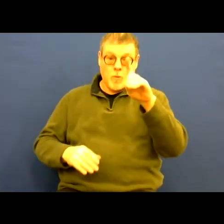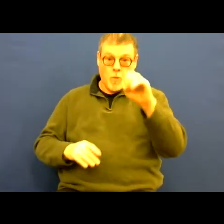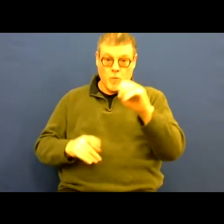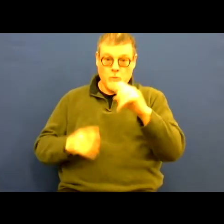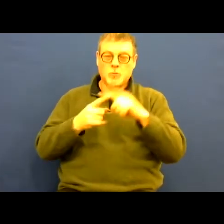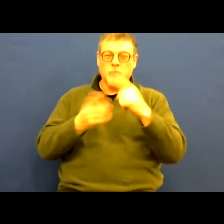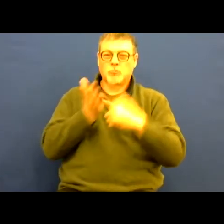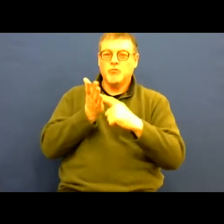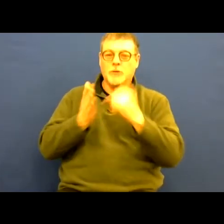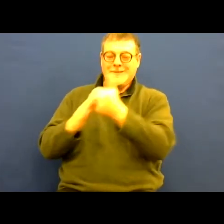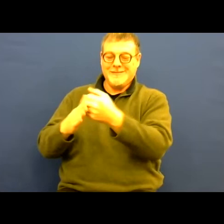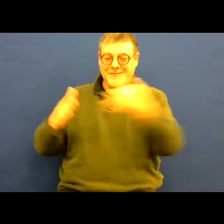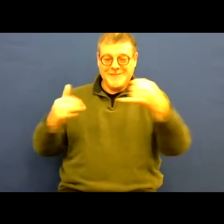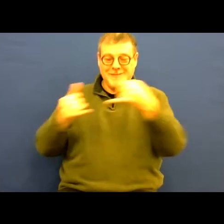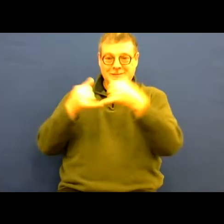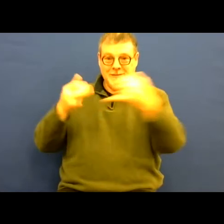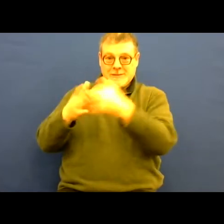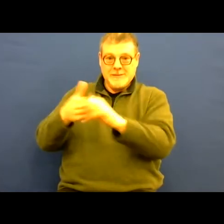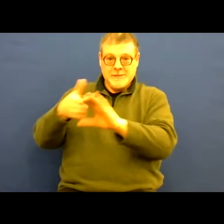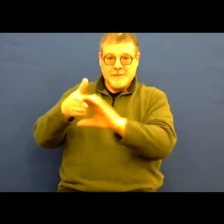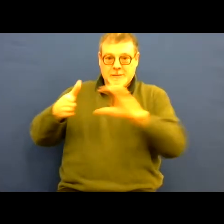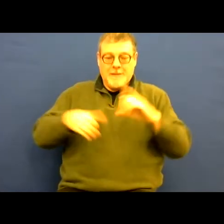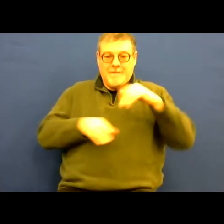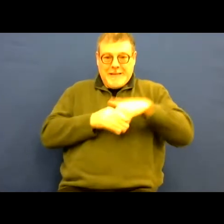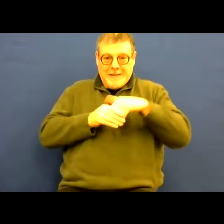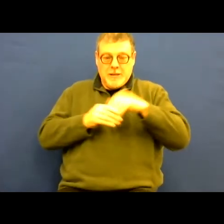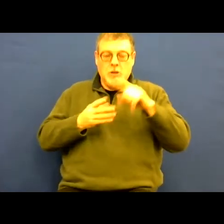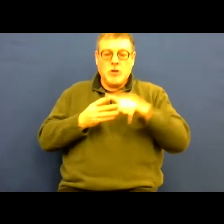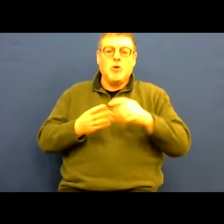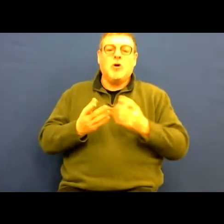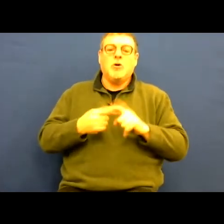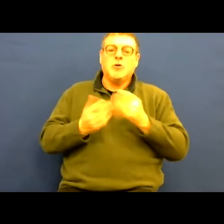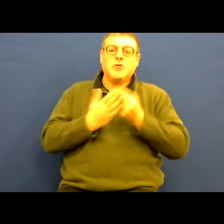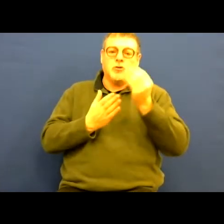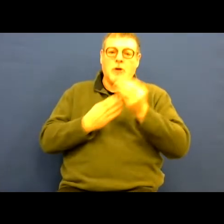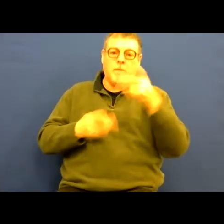setbacks for lot lines internal to shopping plazas.